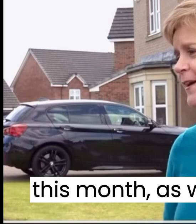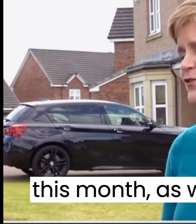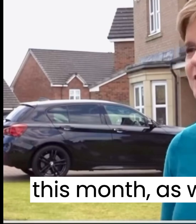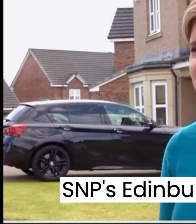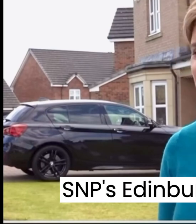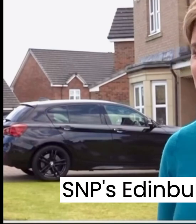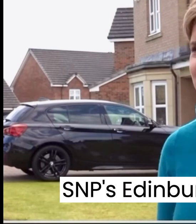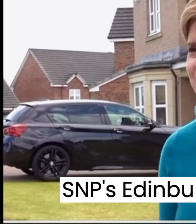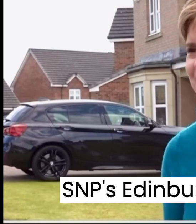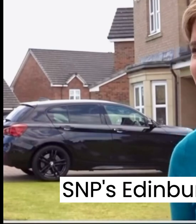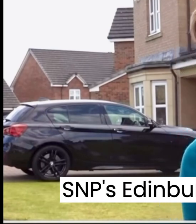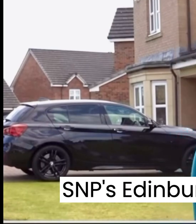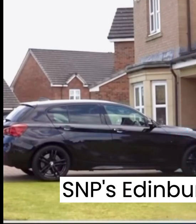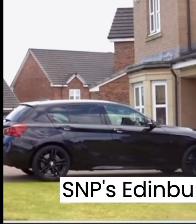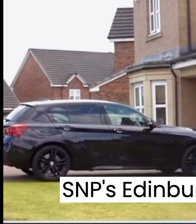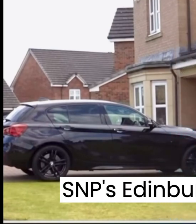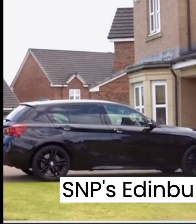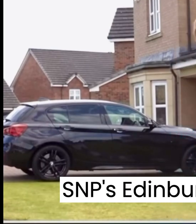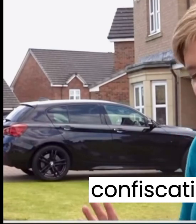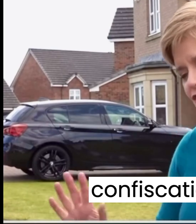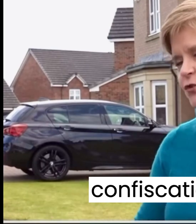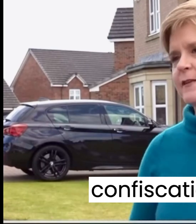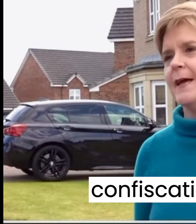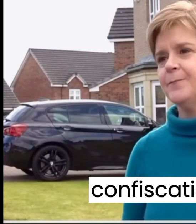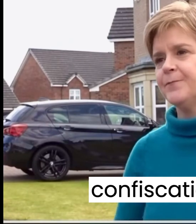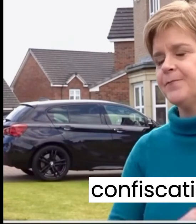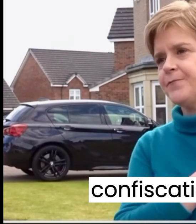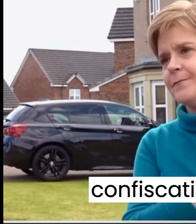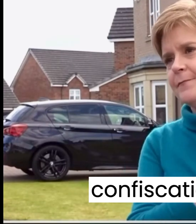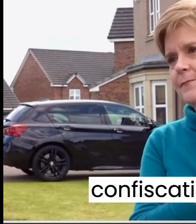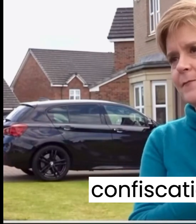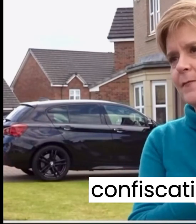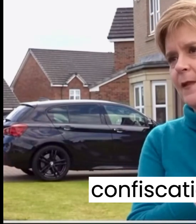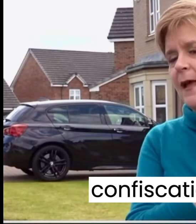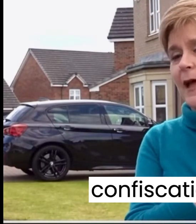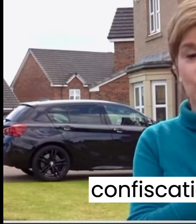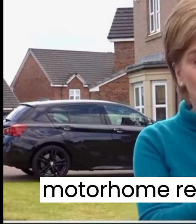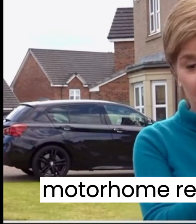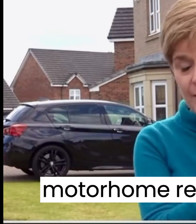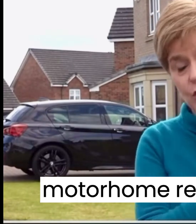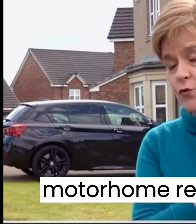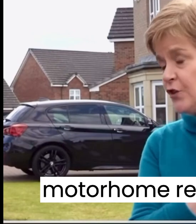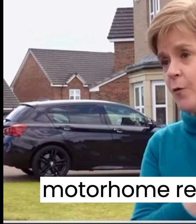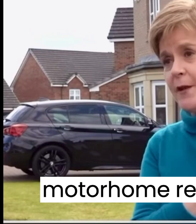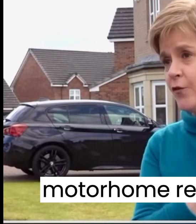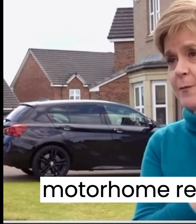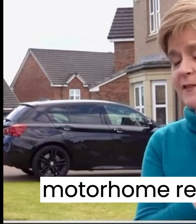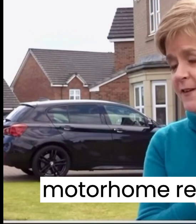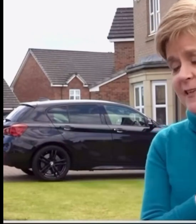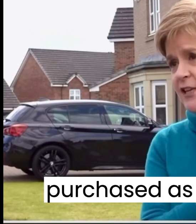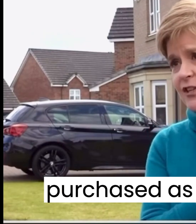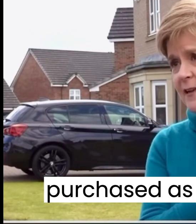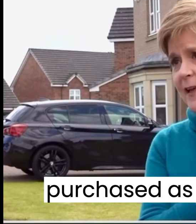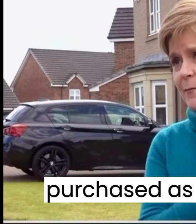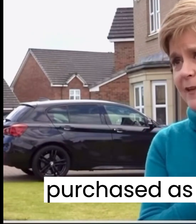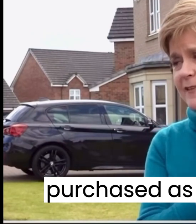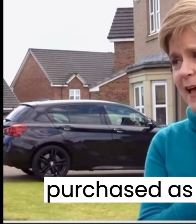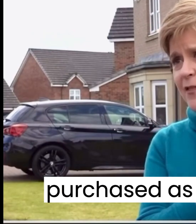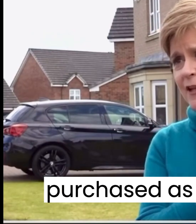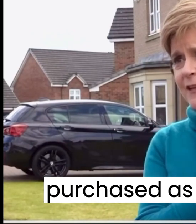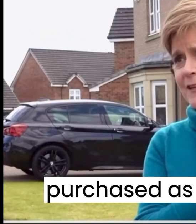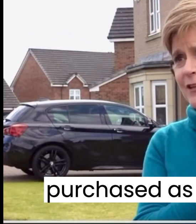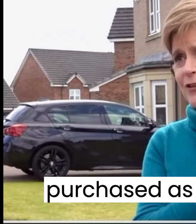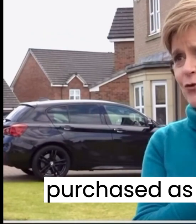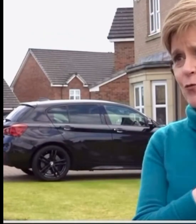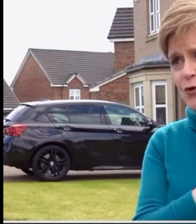as a search of the SNP's Edinburgh offices and the confiscation of a £100,000 motorhome, reported to have been purchased as a